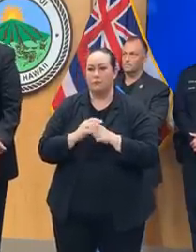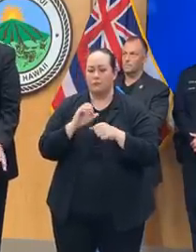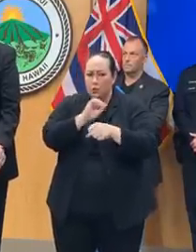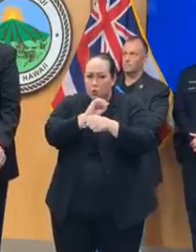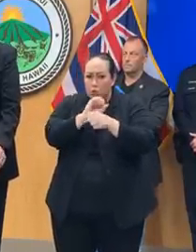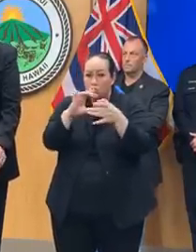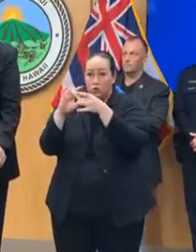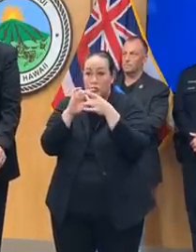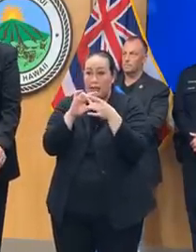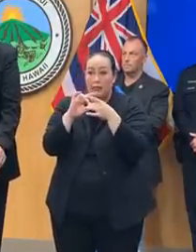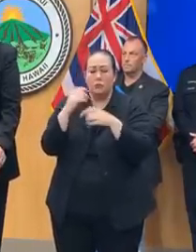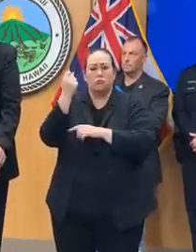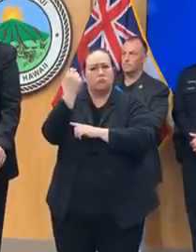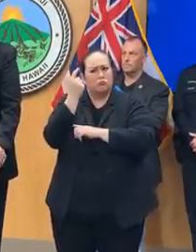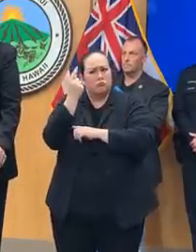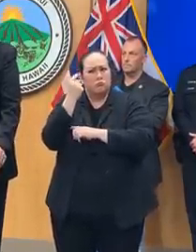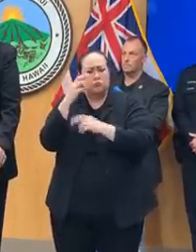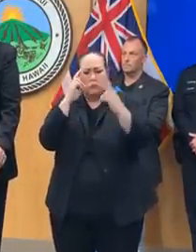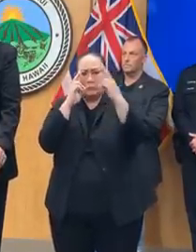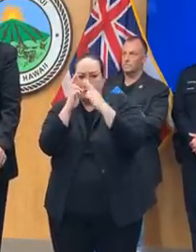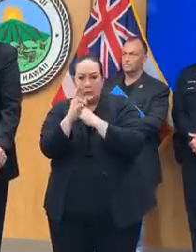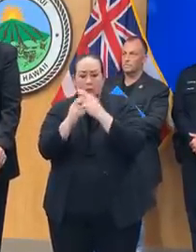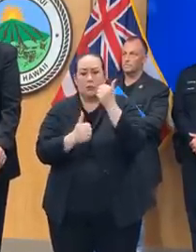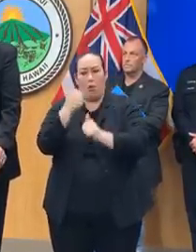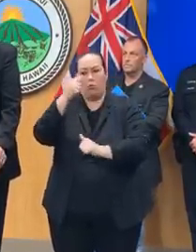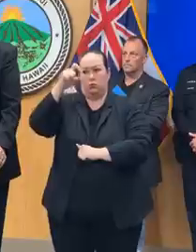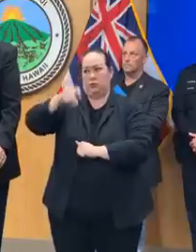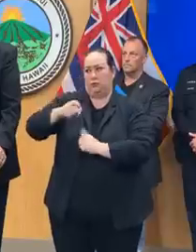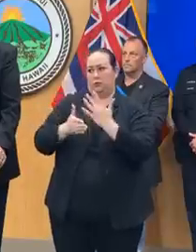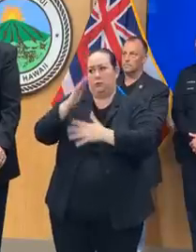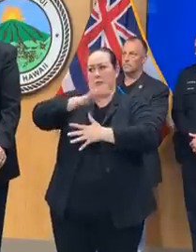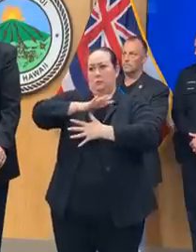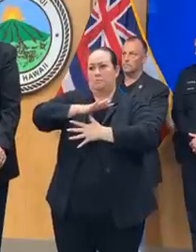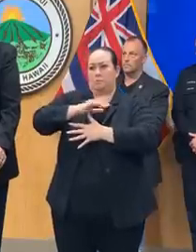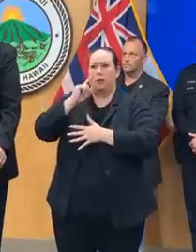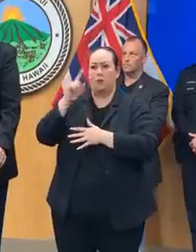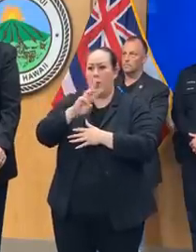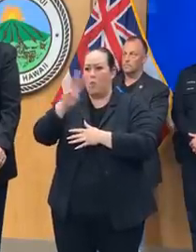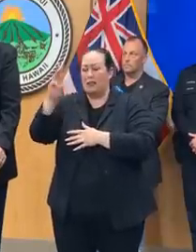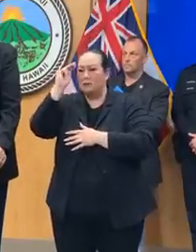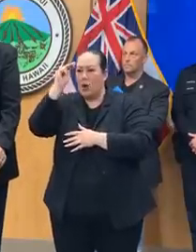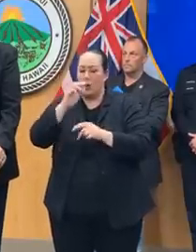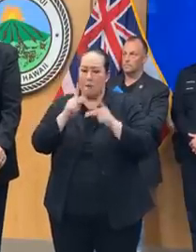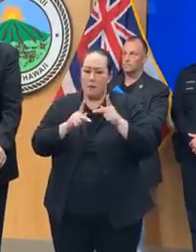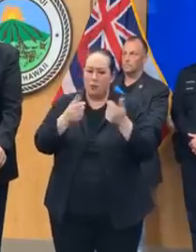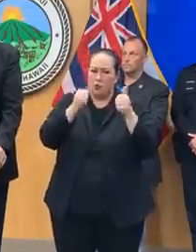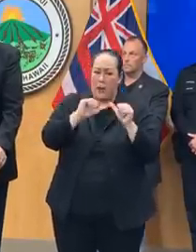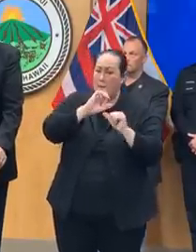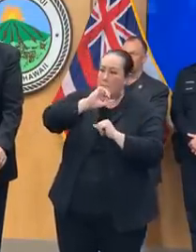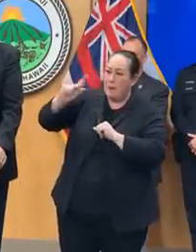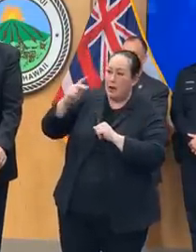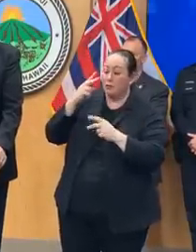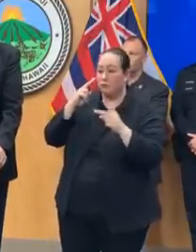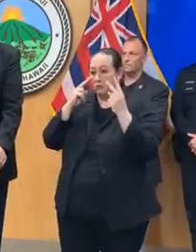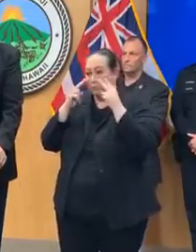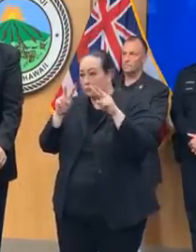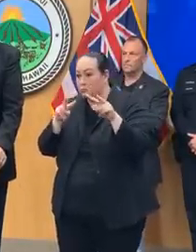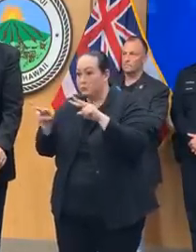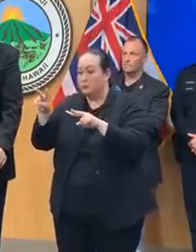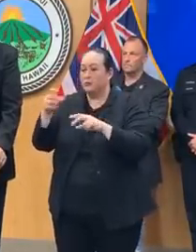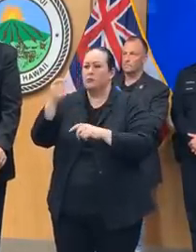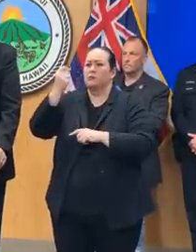Cooperation, consideration, and respect is what's needed the most for West Maui residents who are trying to make their way back. The area of